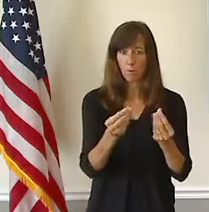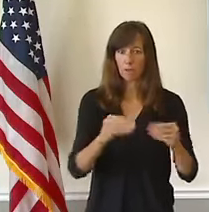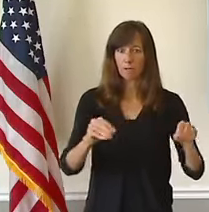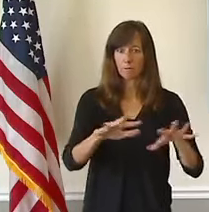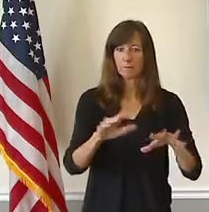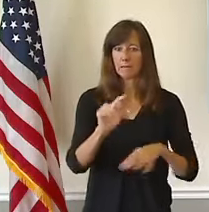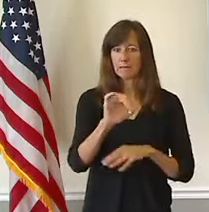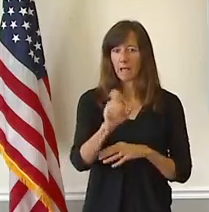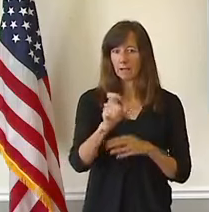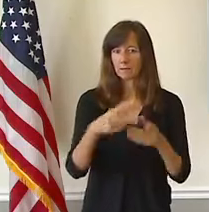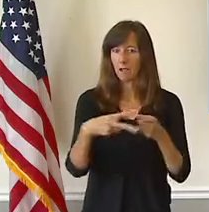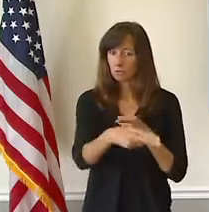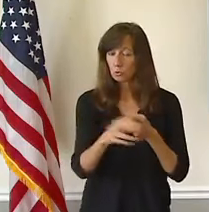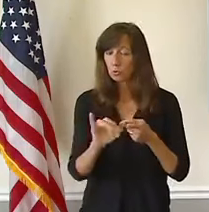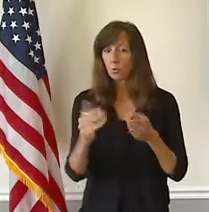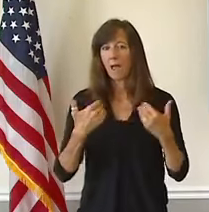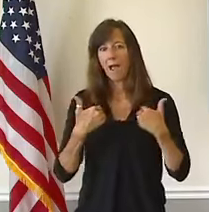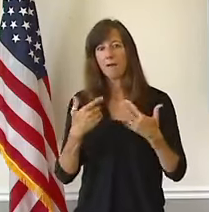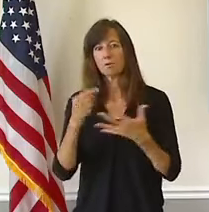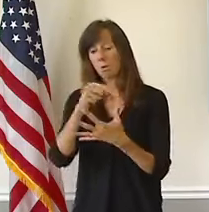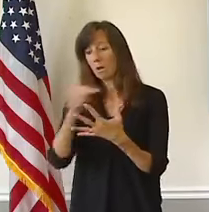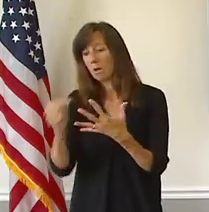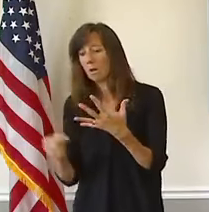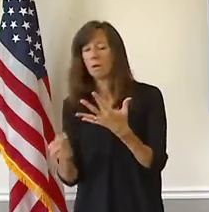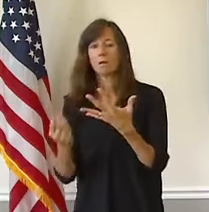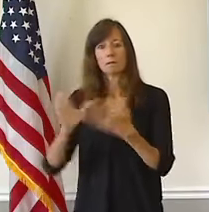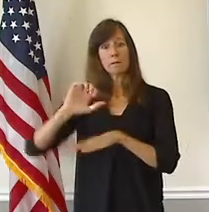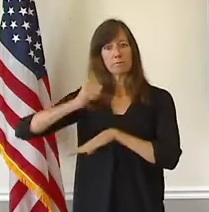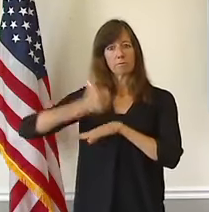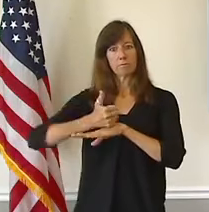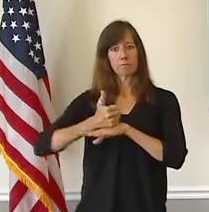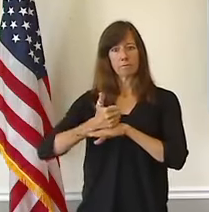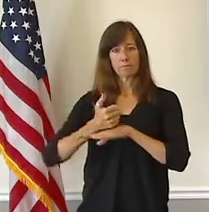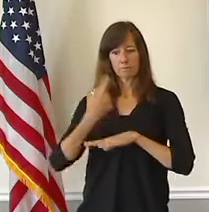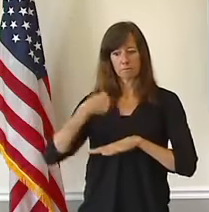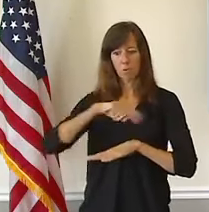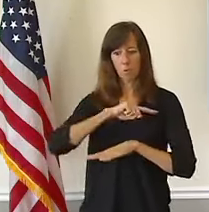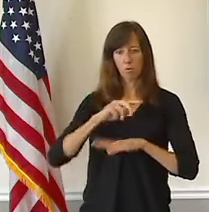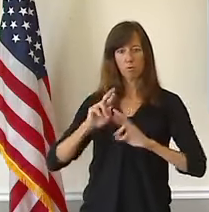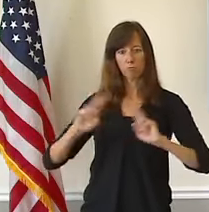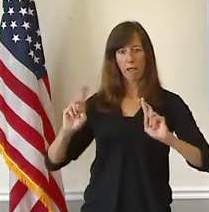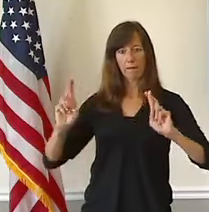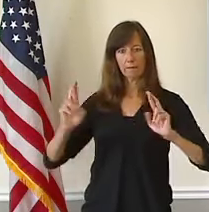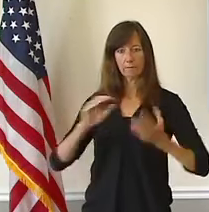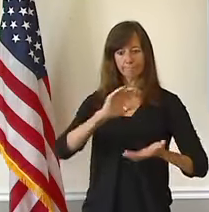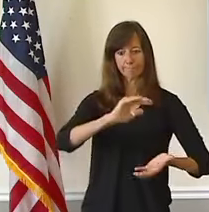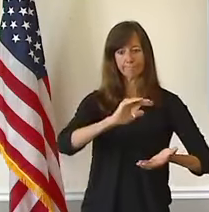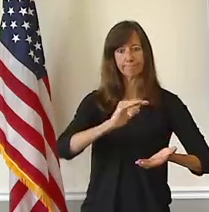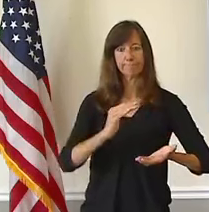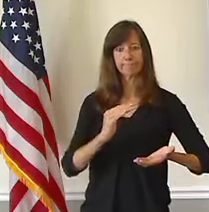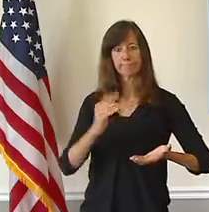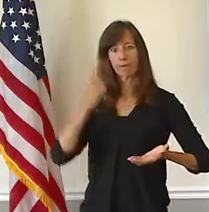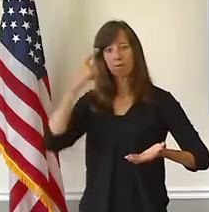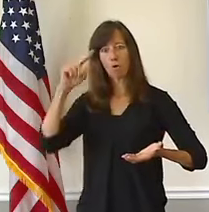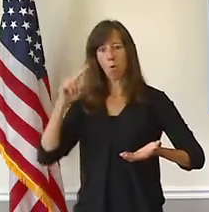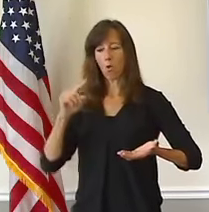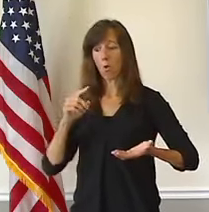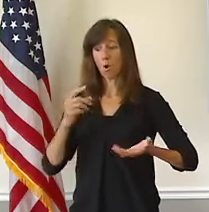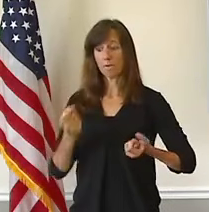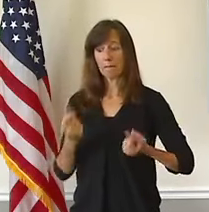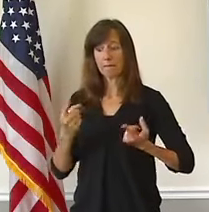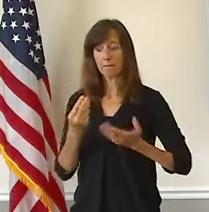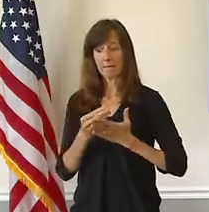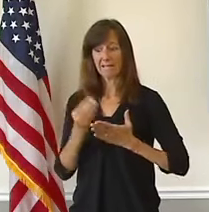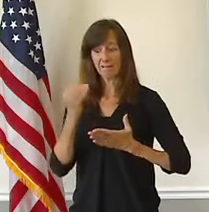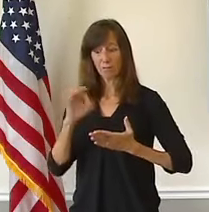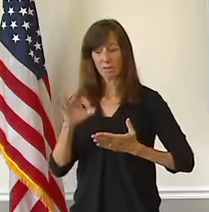years. Those things set us up financially for weathering, but we are not capable of weathering the